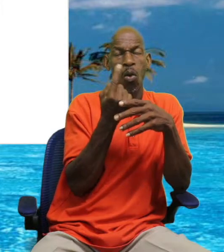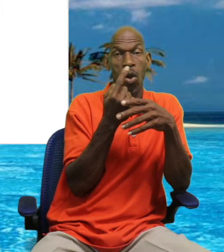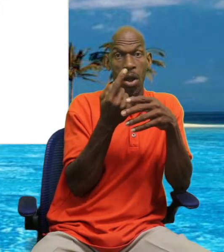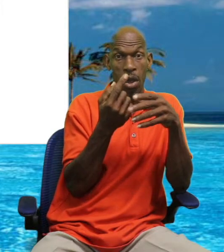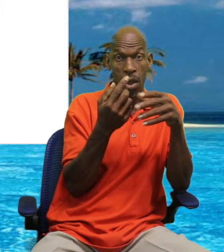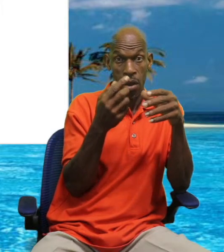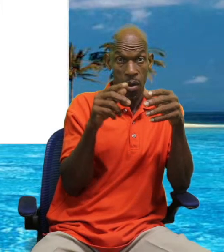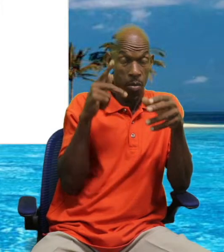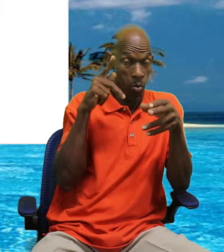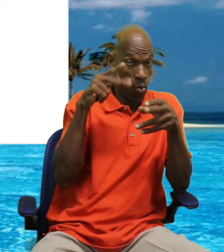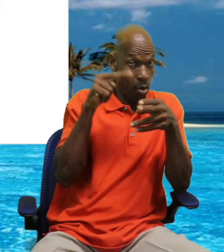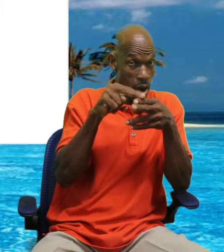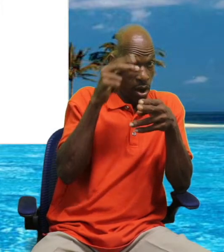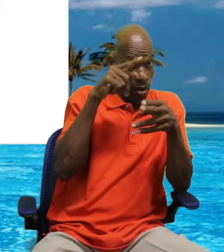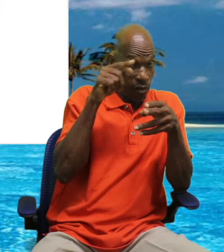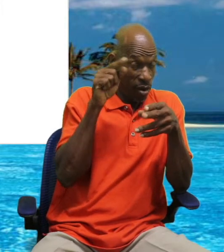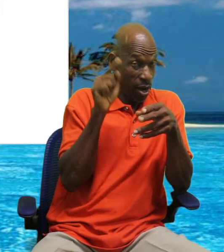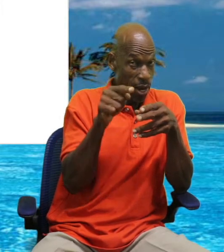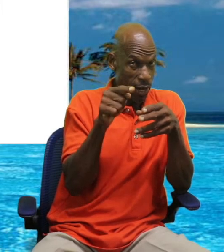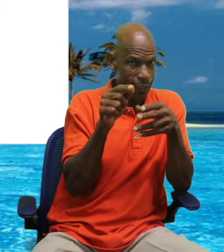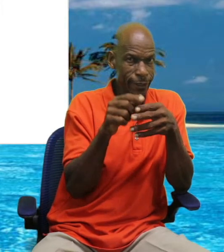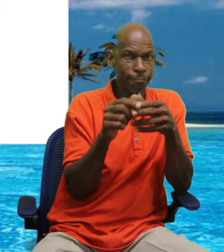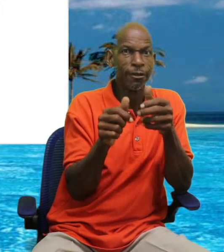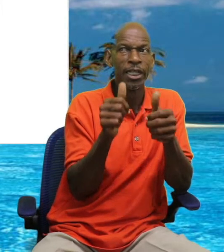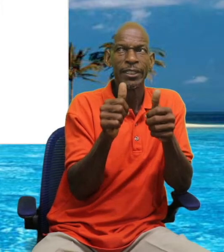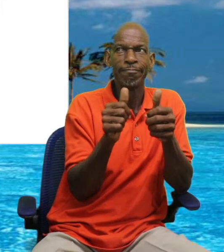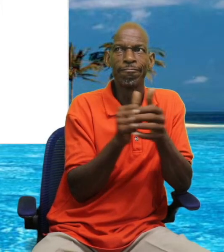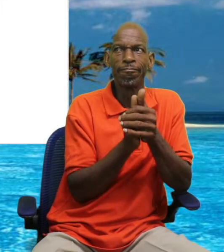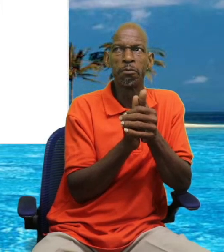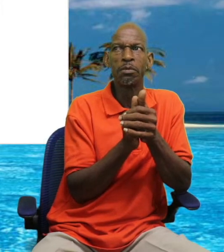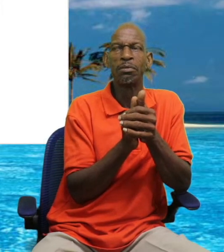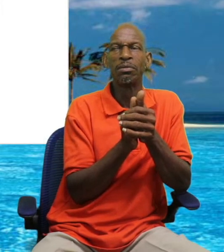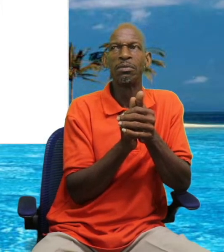makes sense in terms of the woman is the word